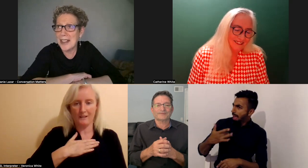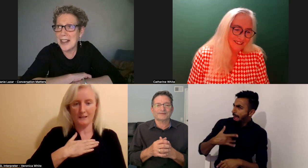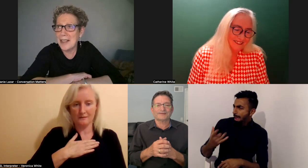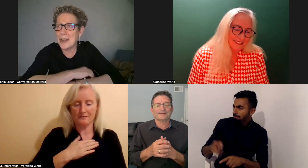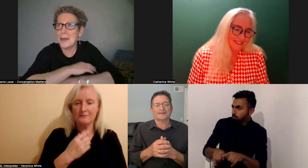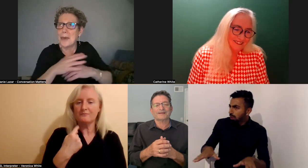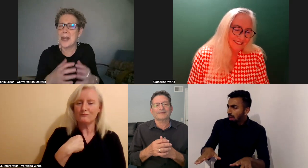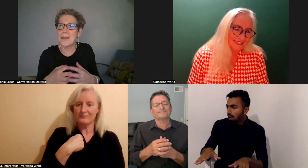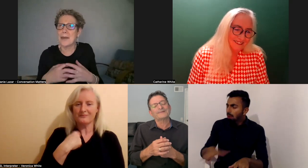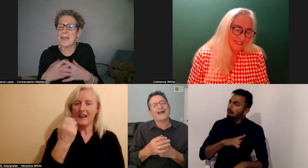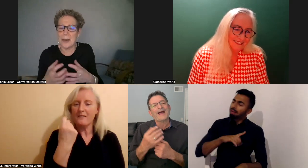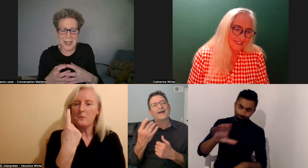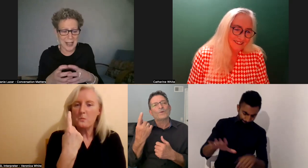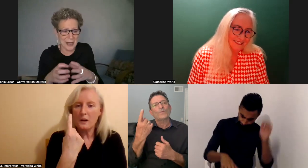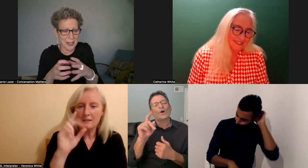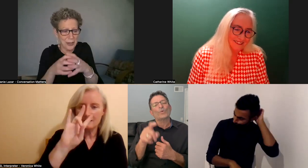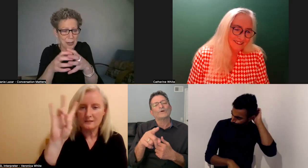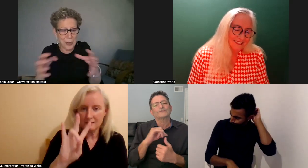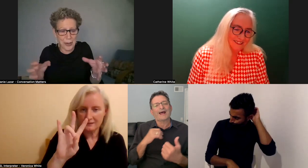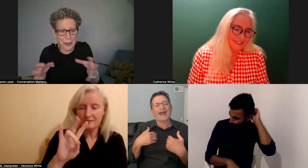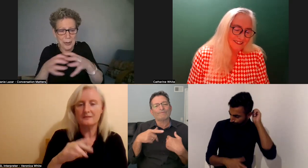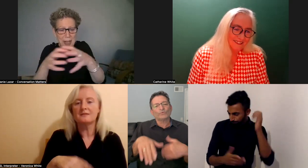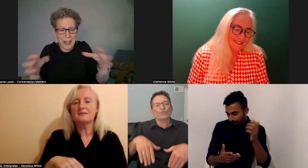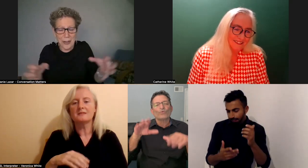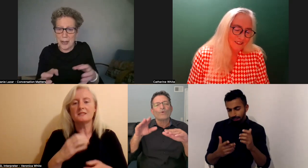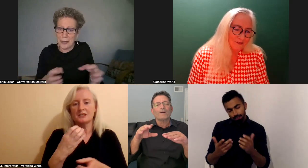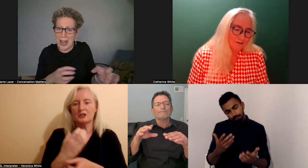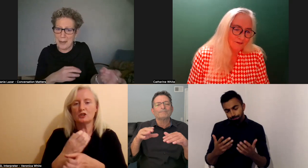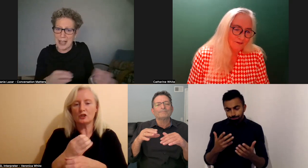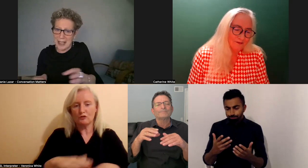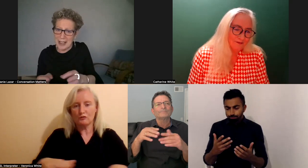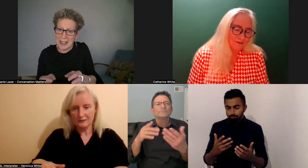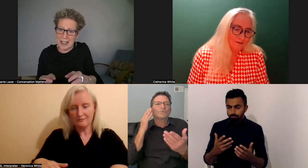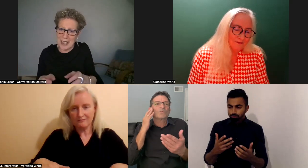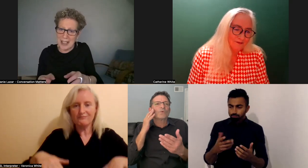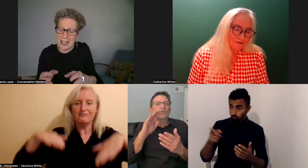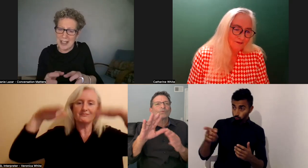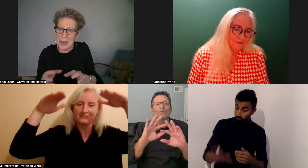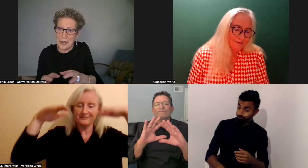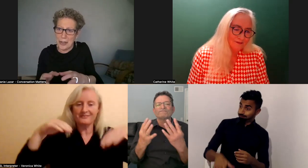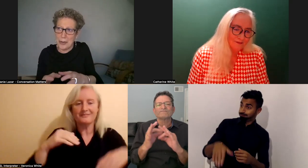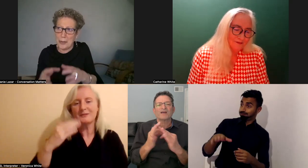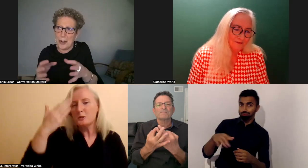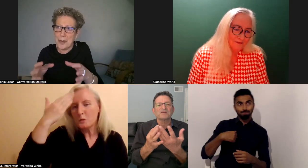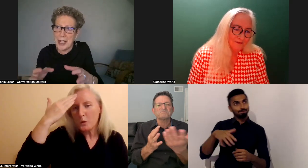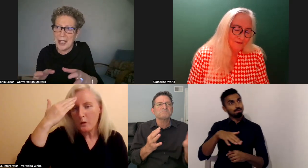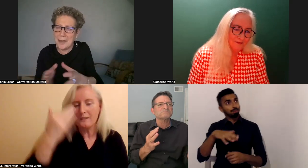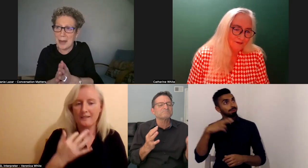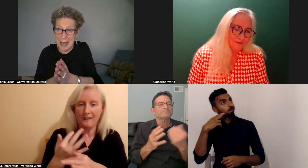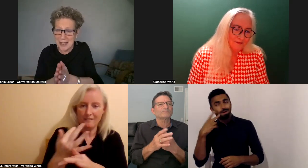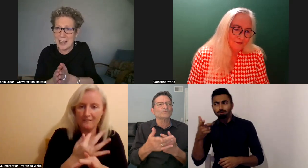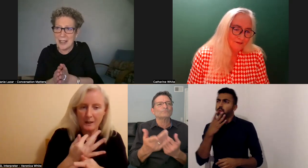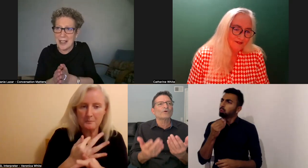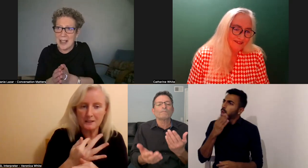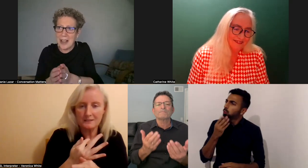I you know, when you grow up as kids, you know your family, and you probably,